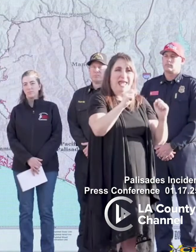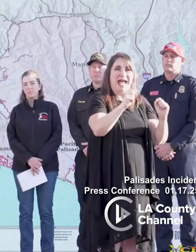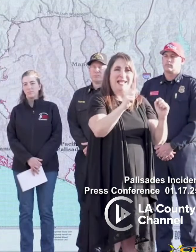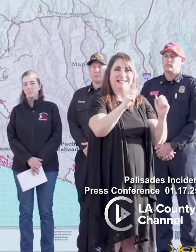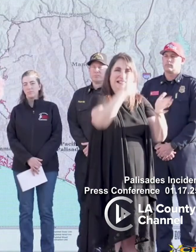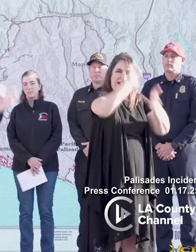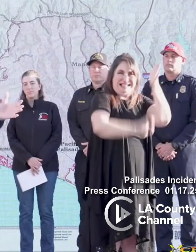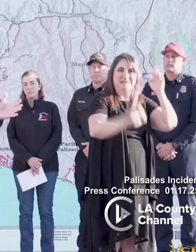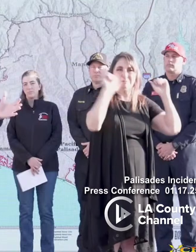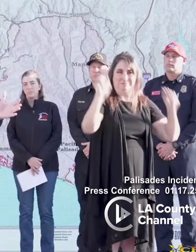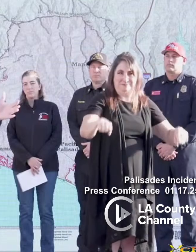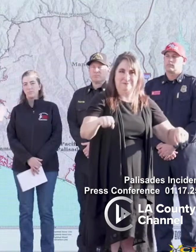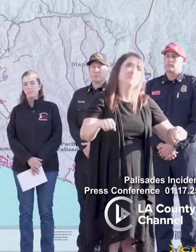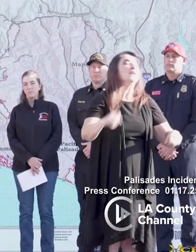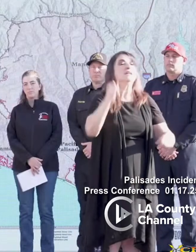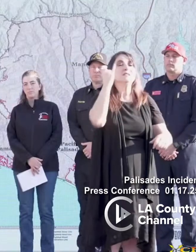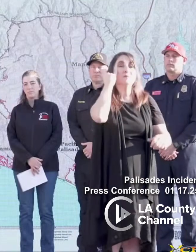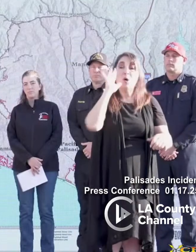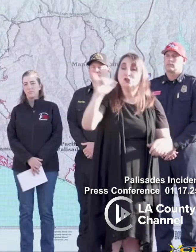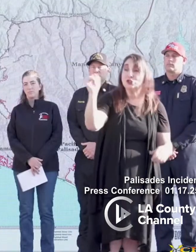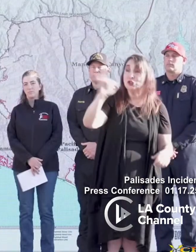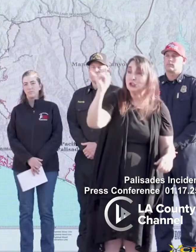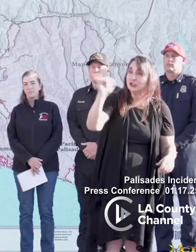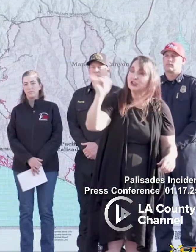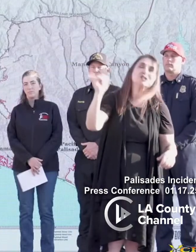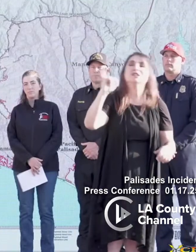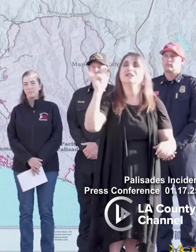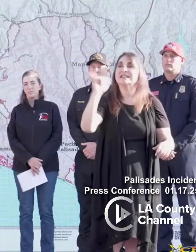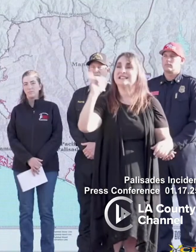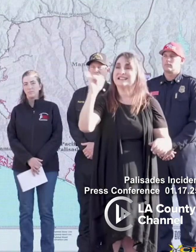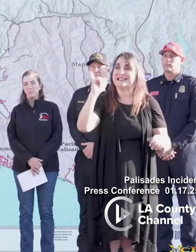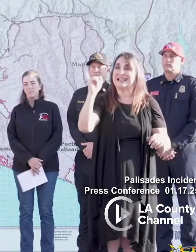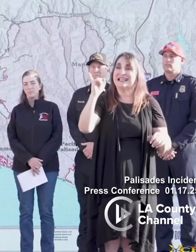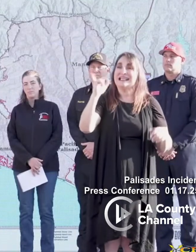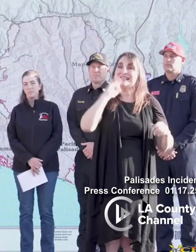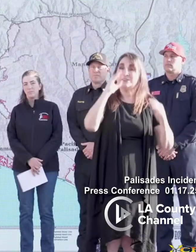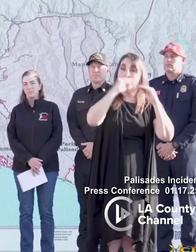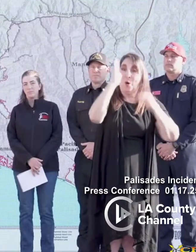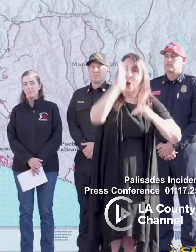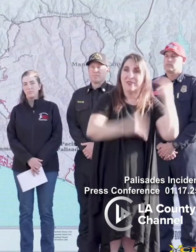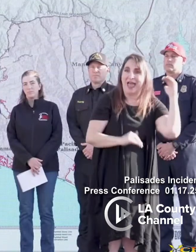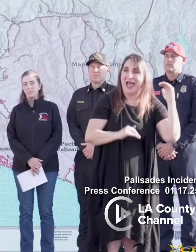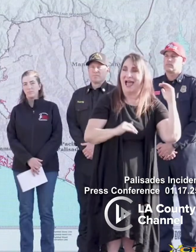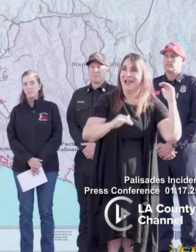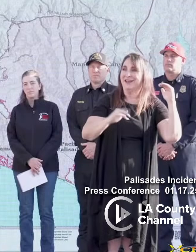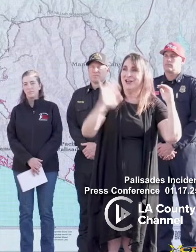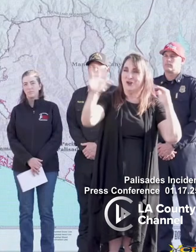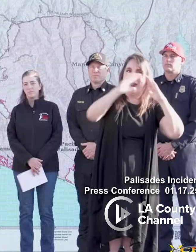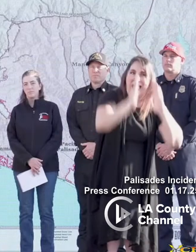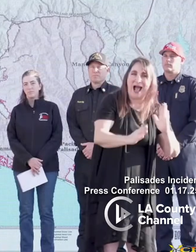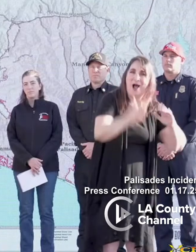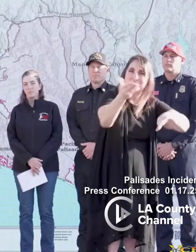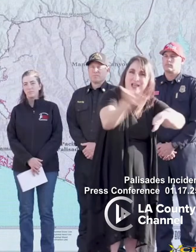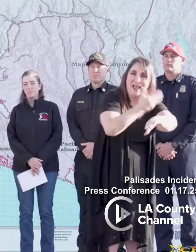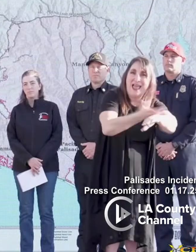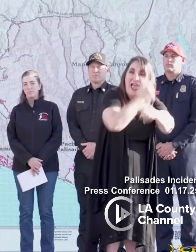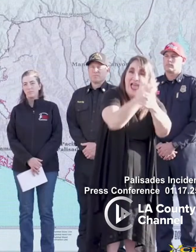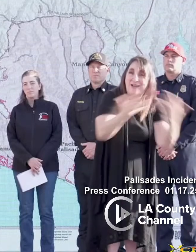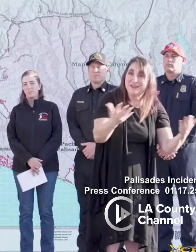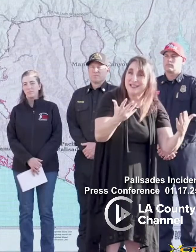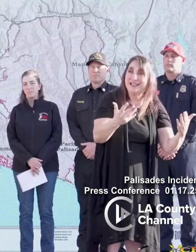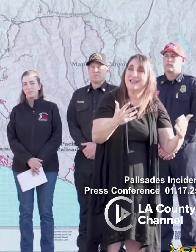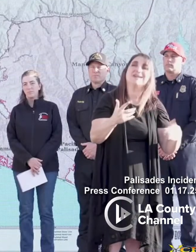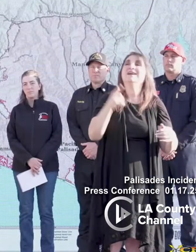If your insurance proceeds exceed your basis in both your house and the improvements and everything else you lost, you will